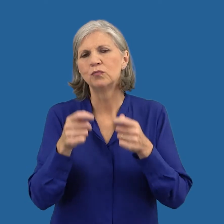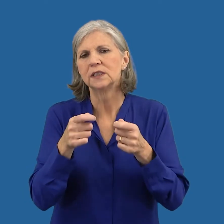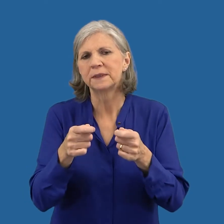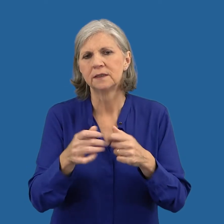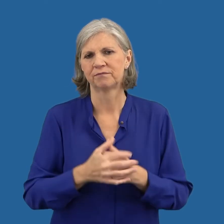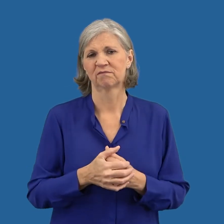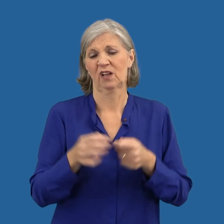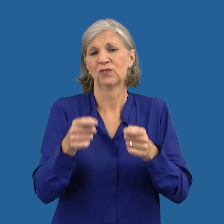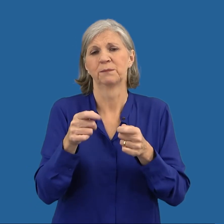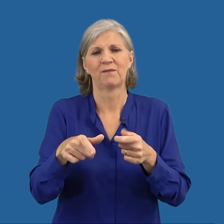Treatment.